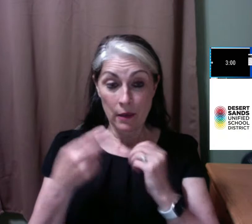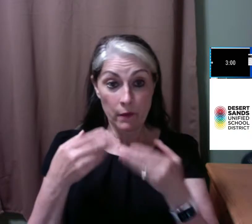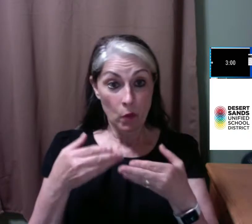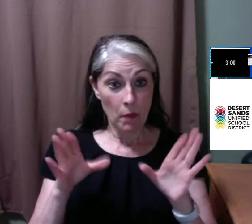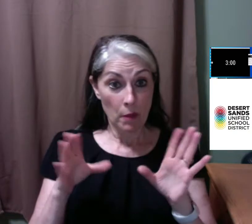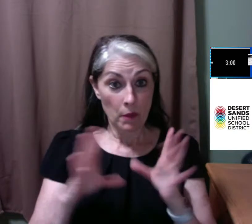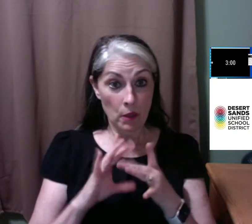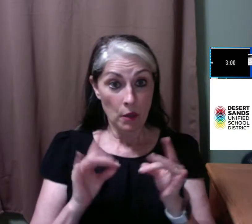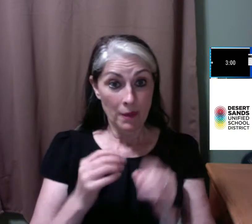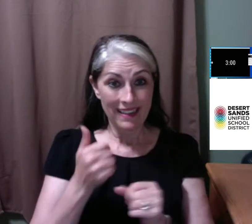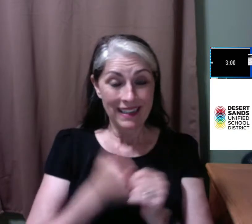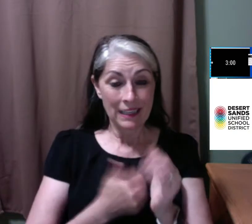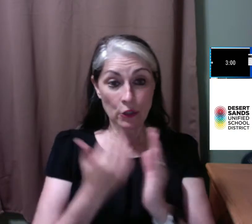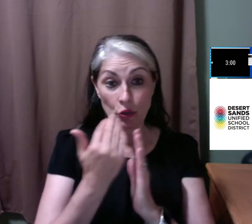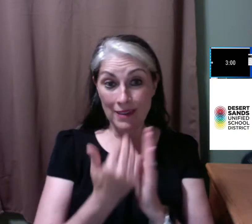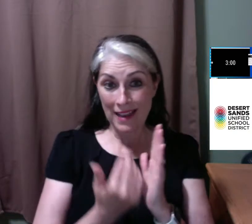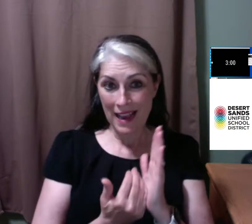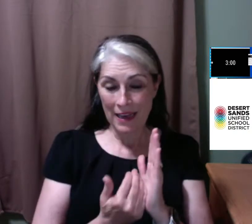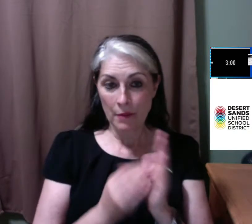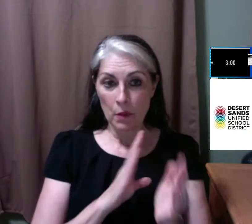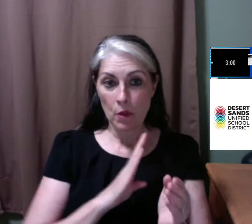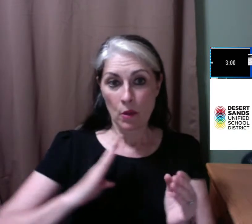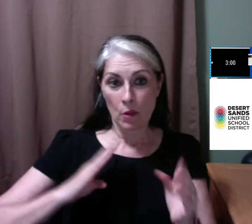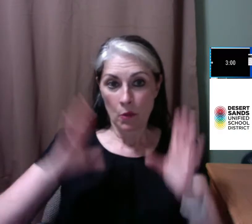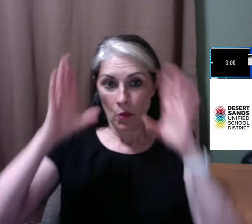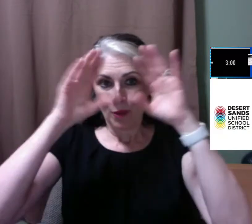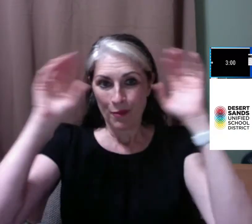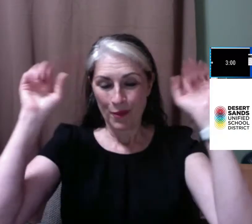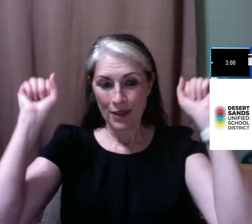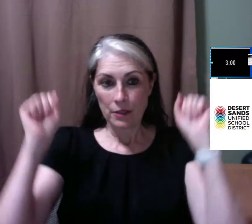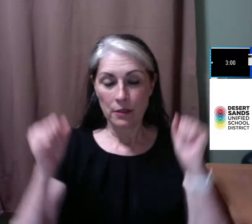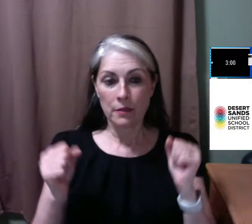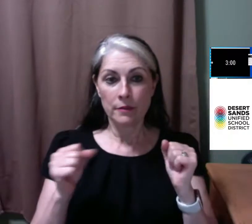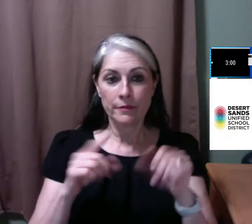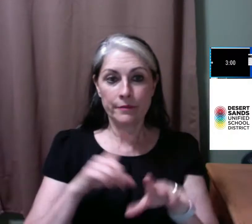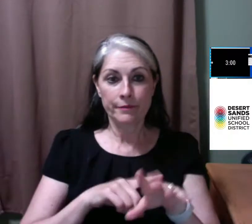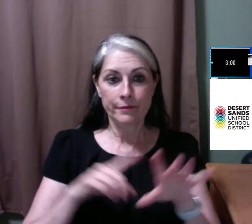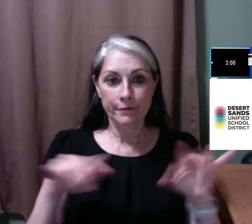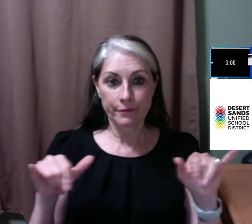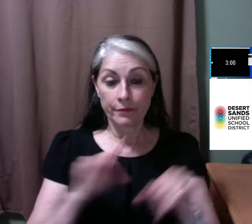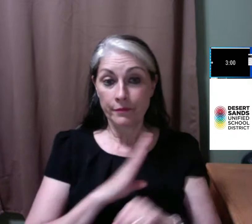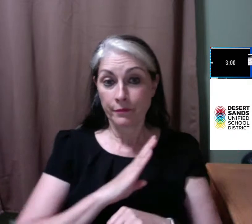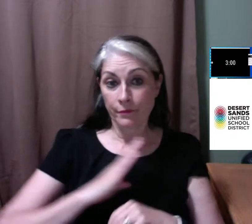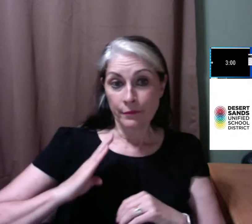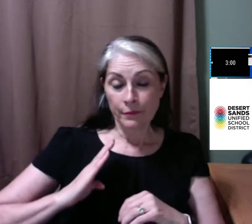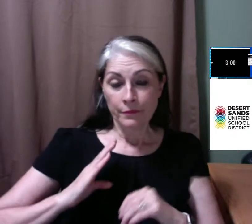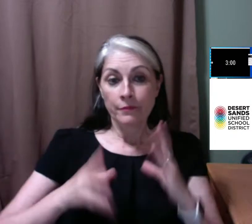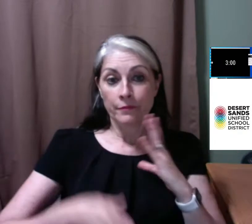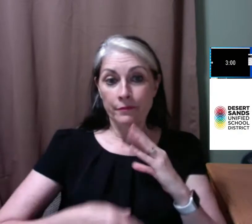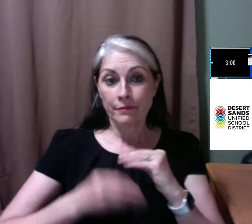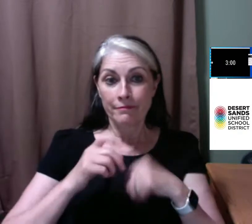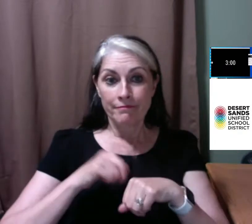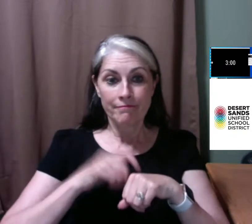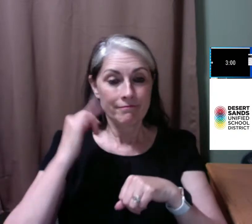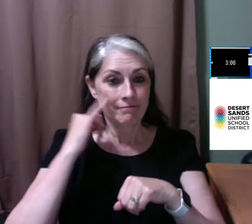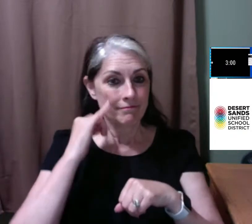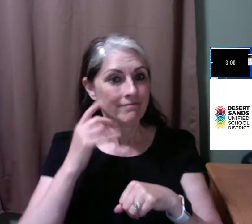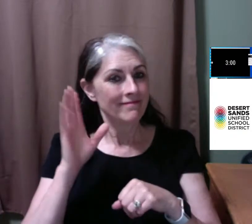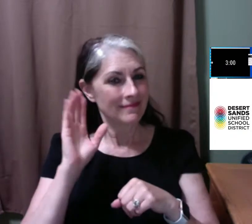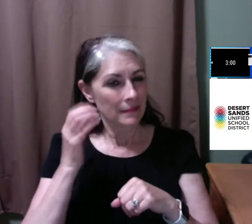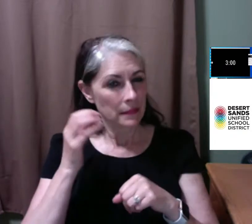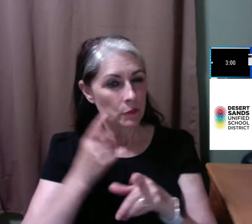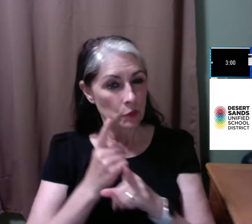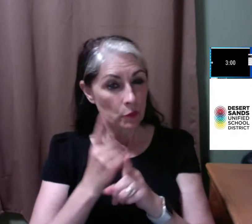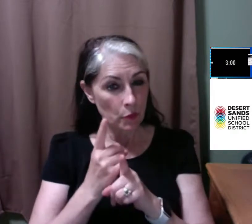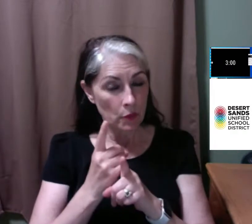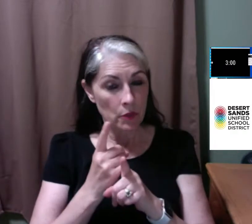comment on each item. The board president, with the concurrence of the board, may extend this time if deemed appropriate